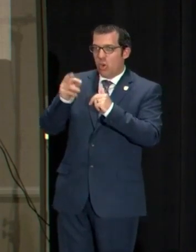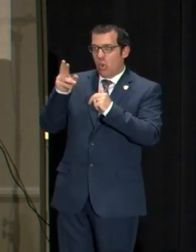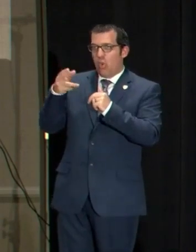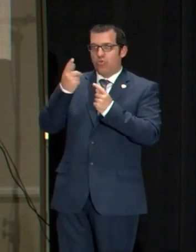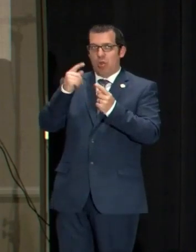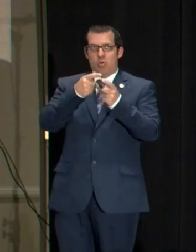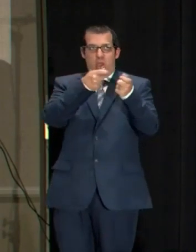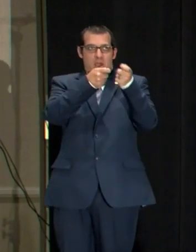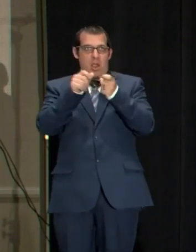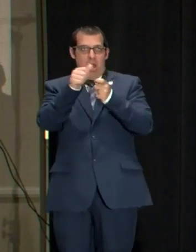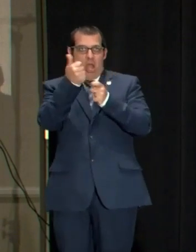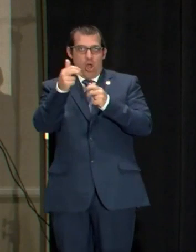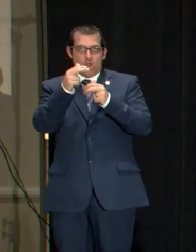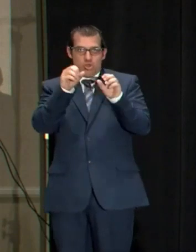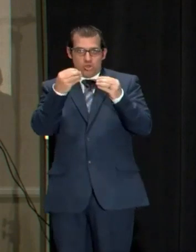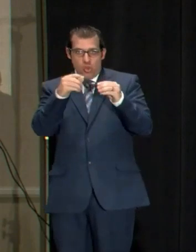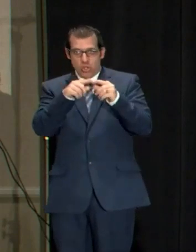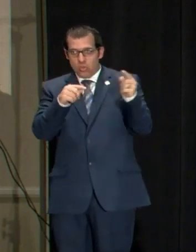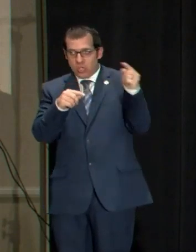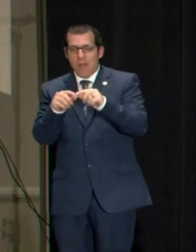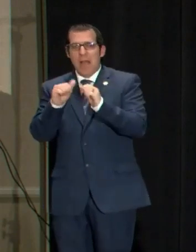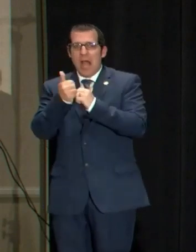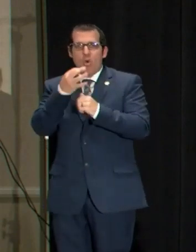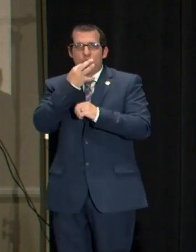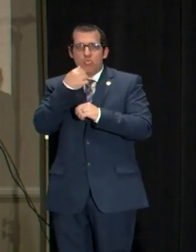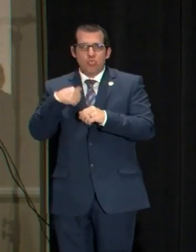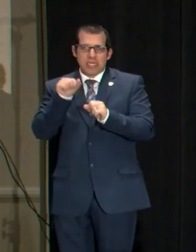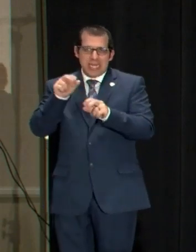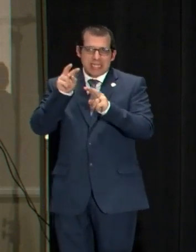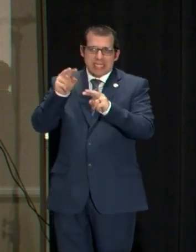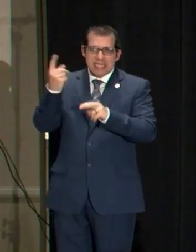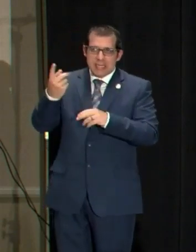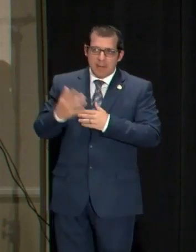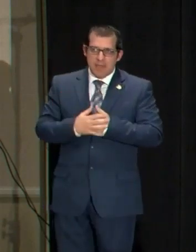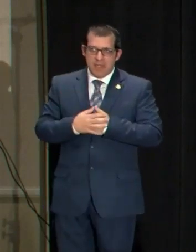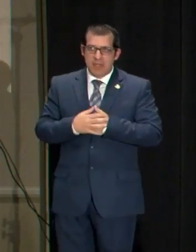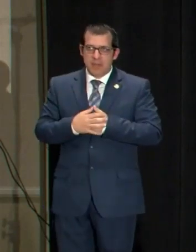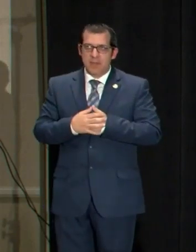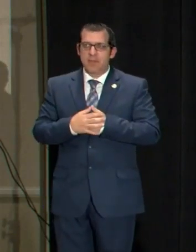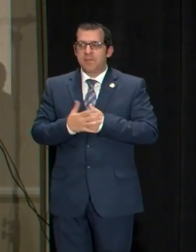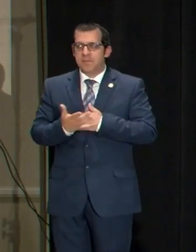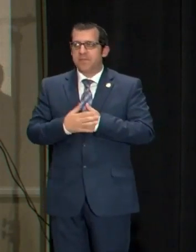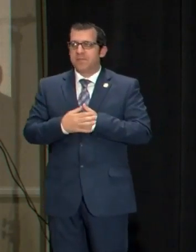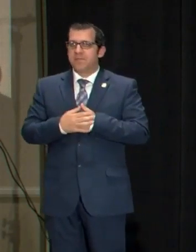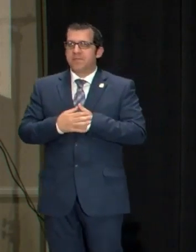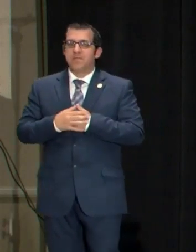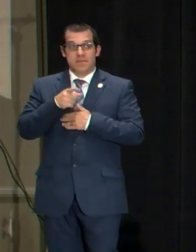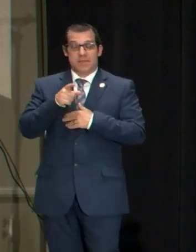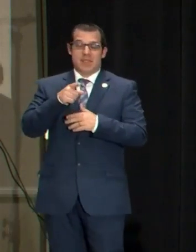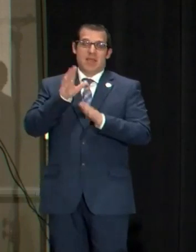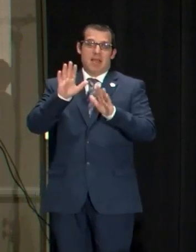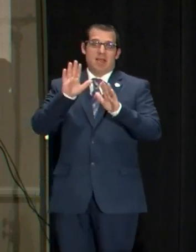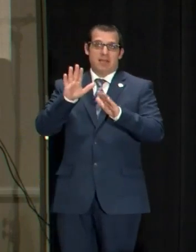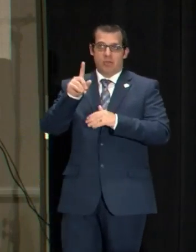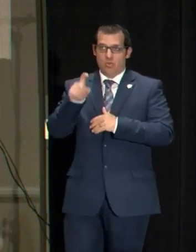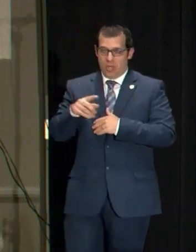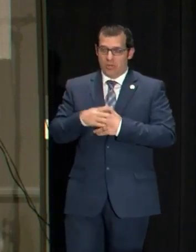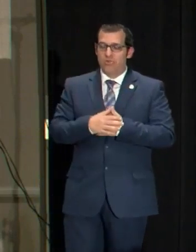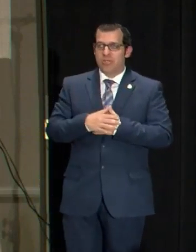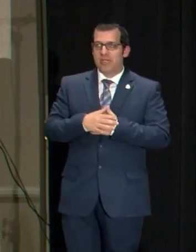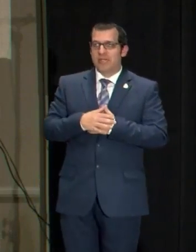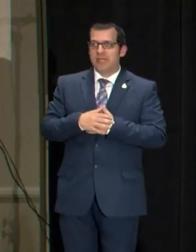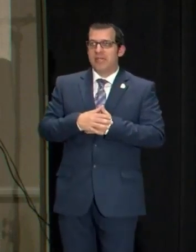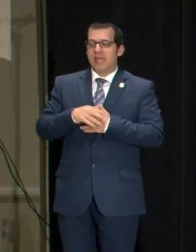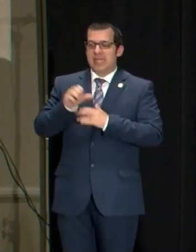to come in? And how soon could we maybe start seeing something? That's an excellent question. And of